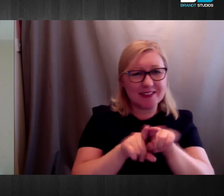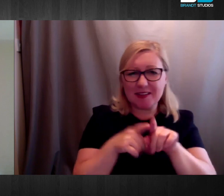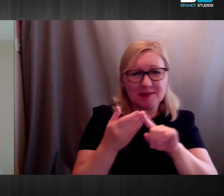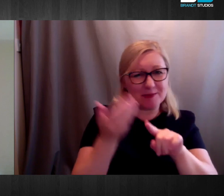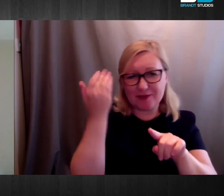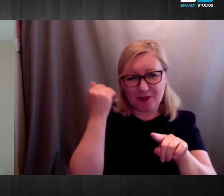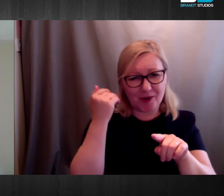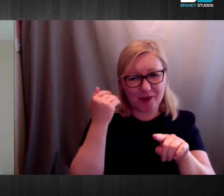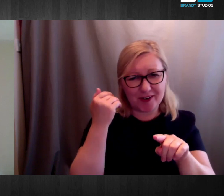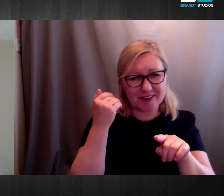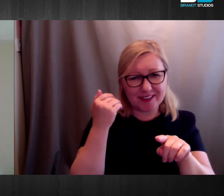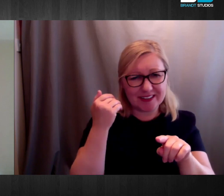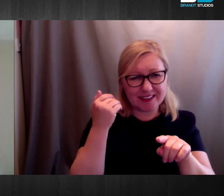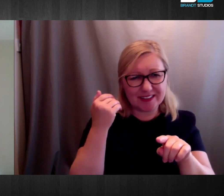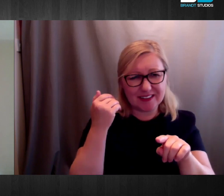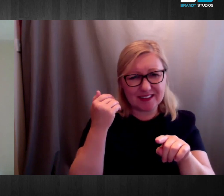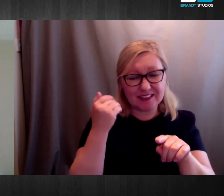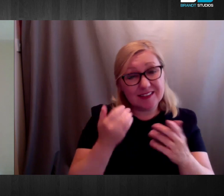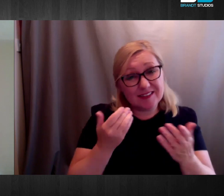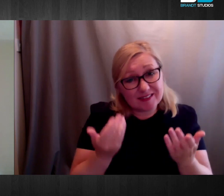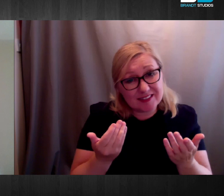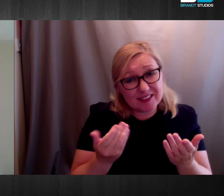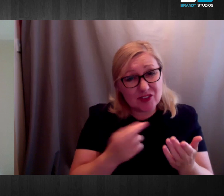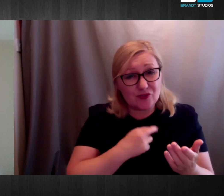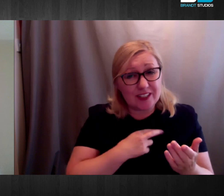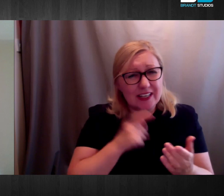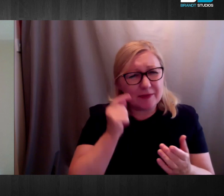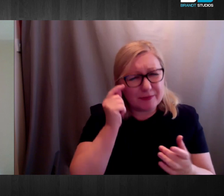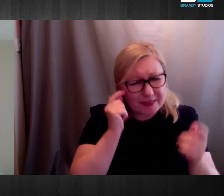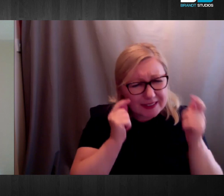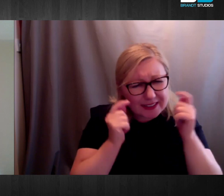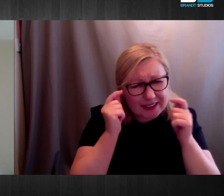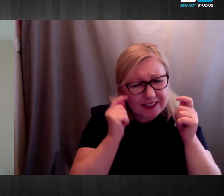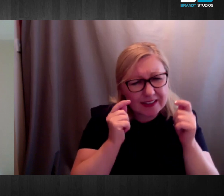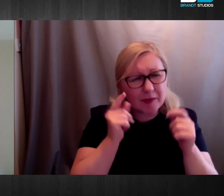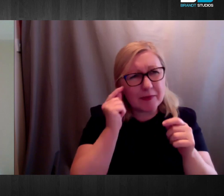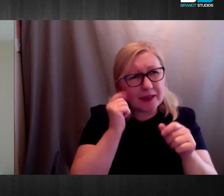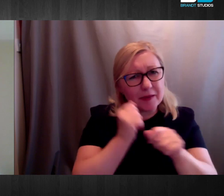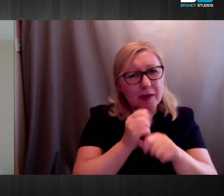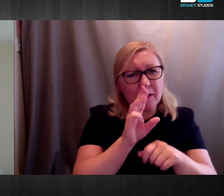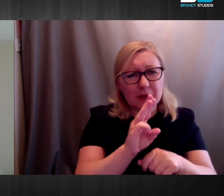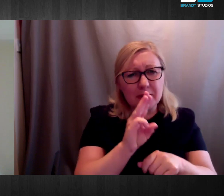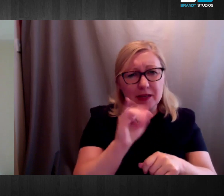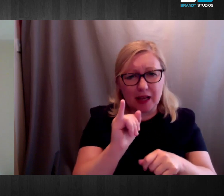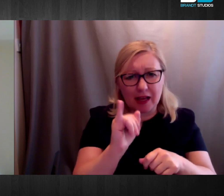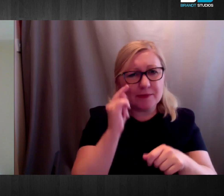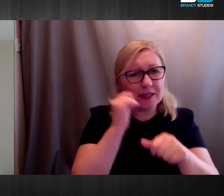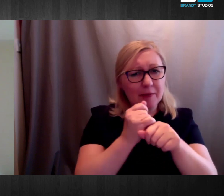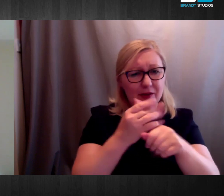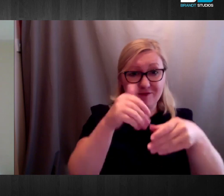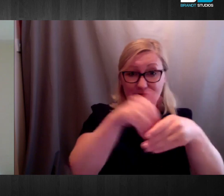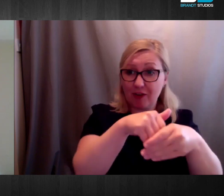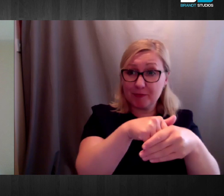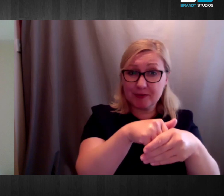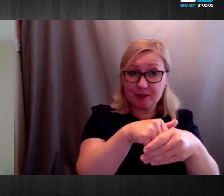that's kind of what I've been thinking a lot about, kind of PPI and involvement For me, I haven't got